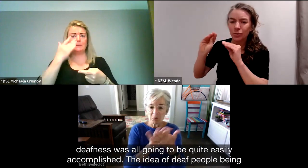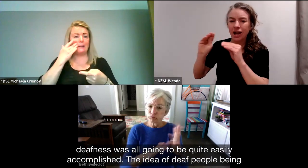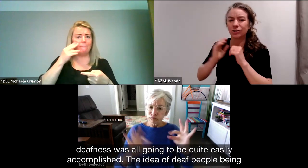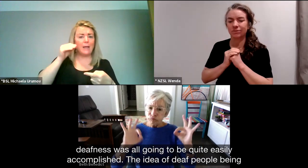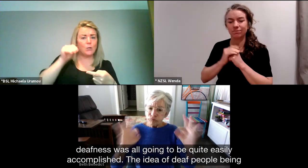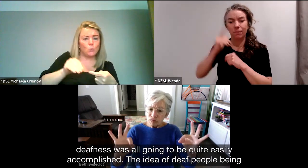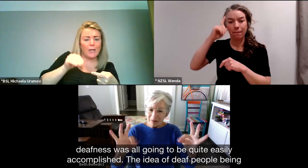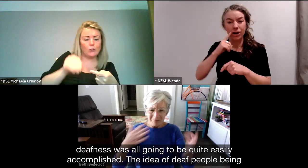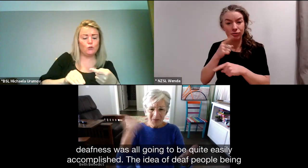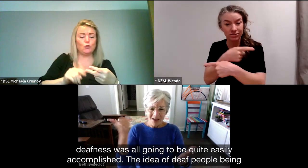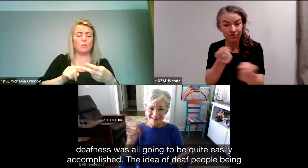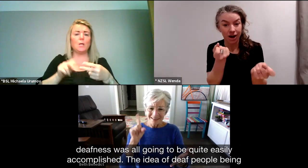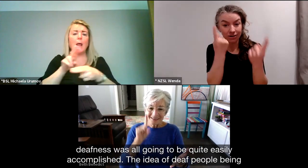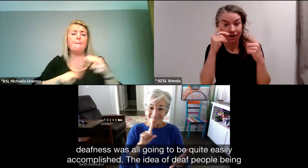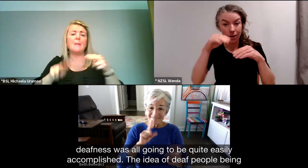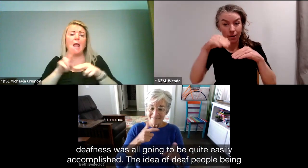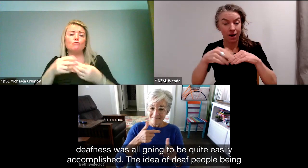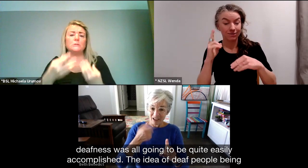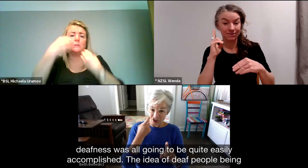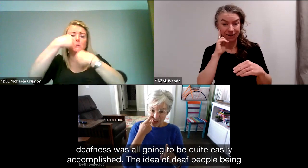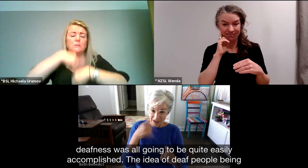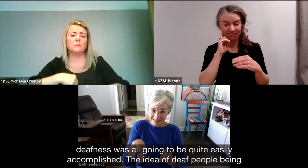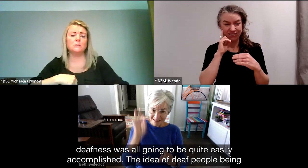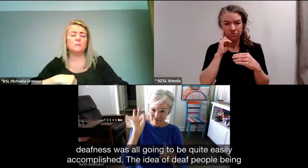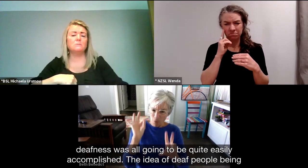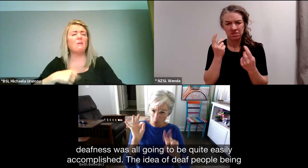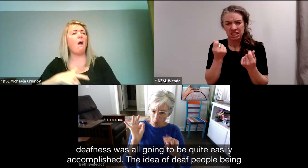deafness was all going to be quite easily accomplished.